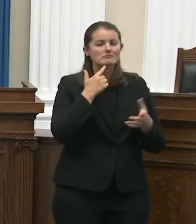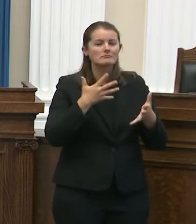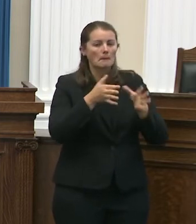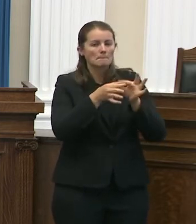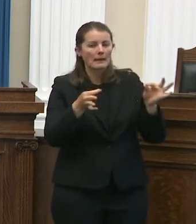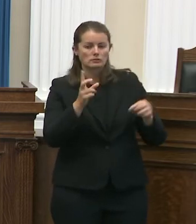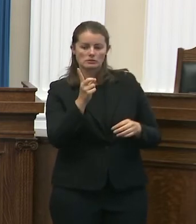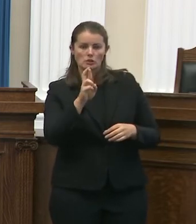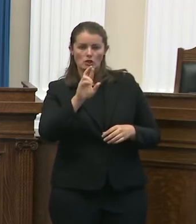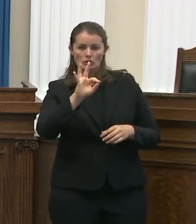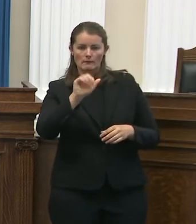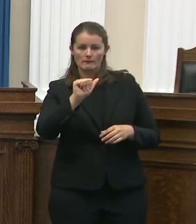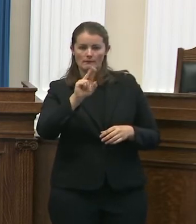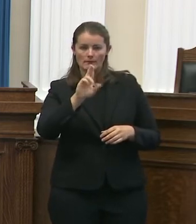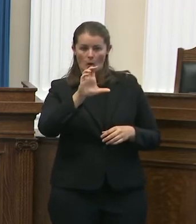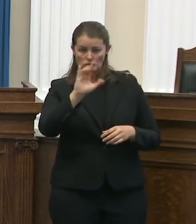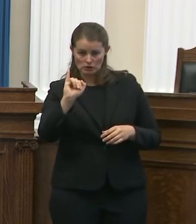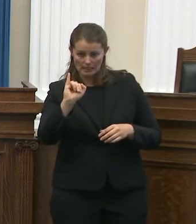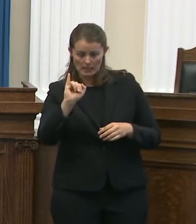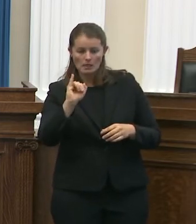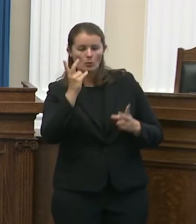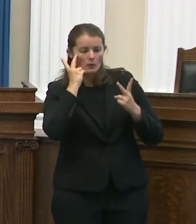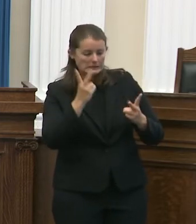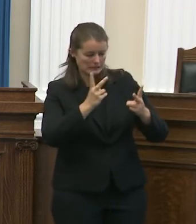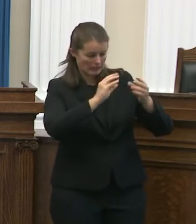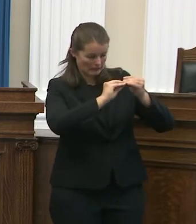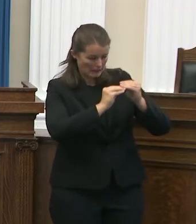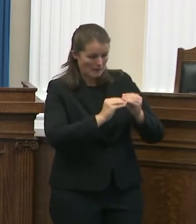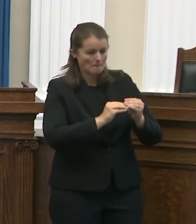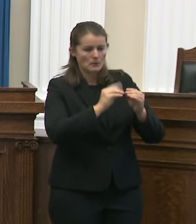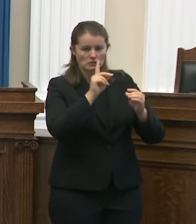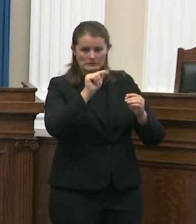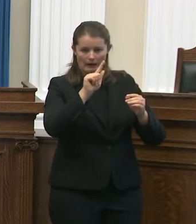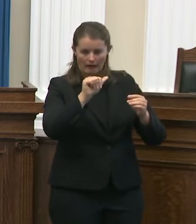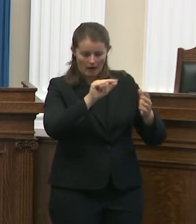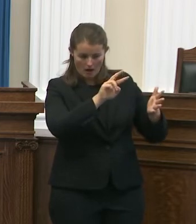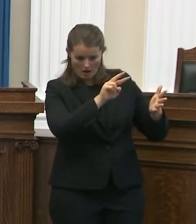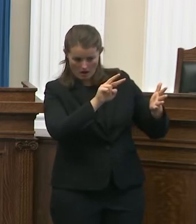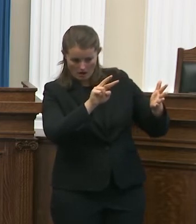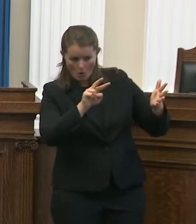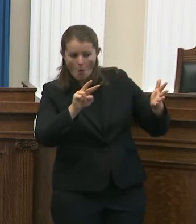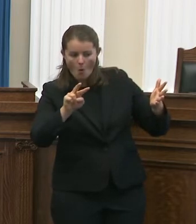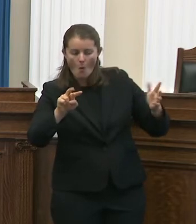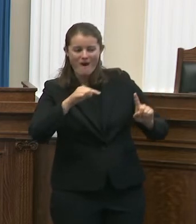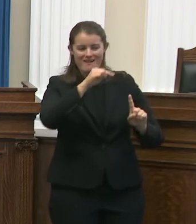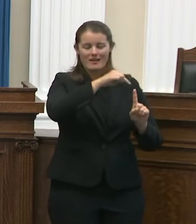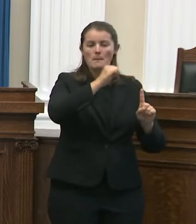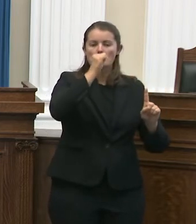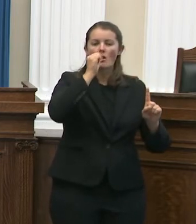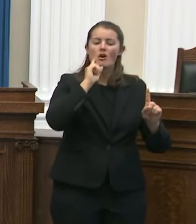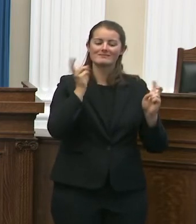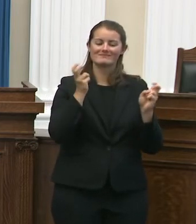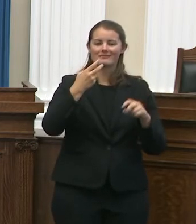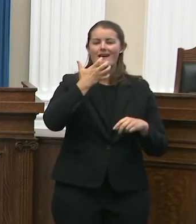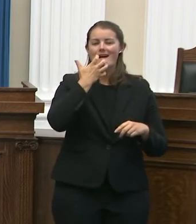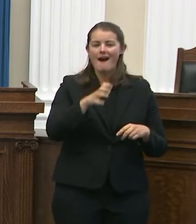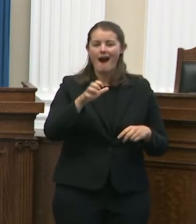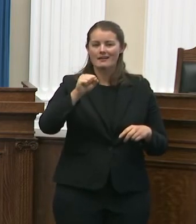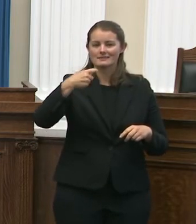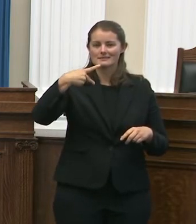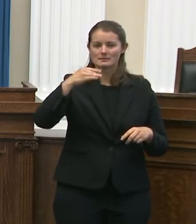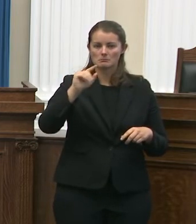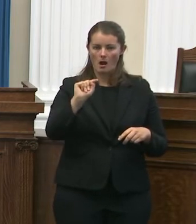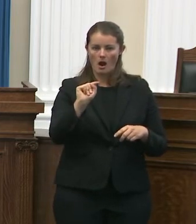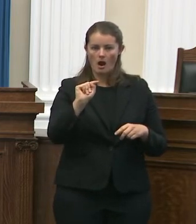have arrived, that is one of the places that we're developing, that we're recognizing as a part of the hotspots, and it's found to be, in talking